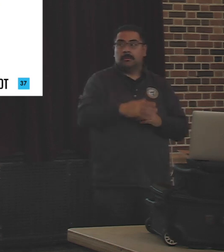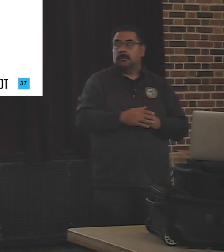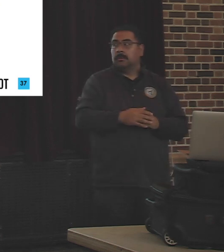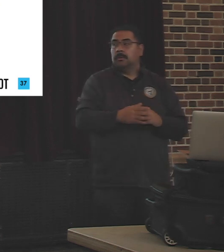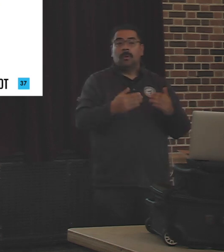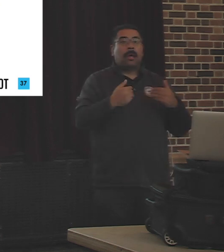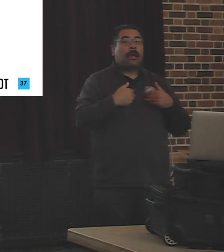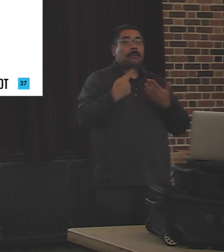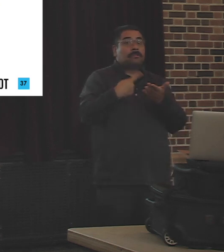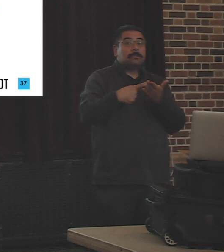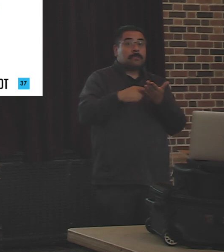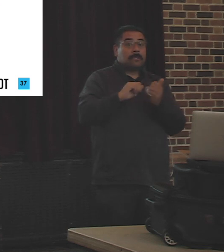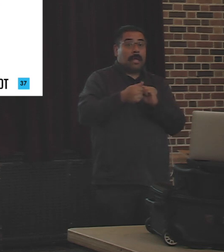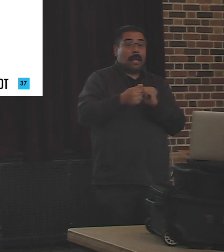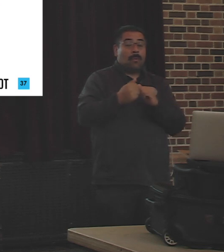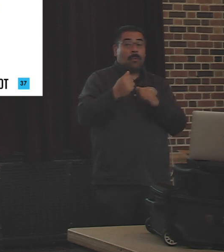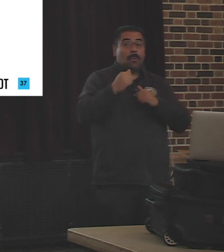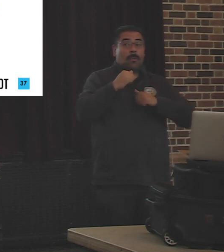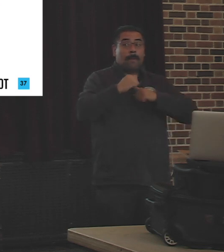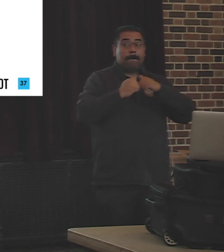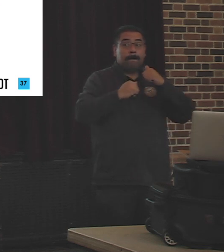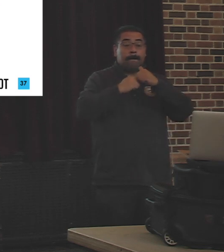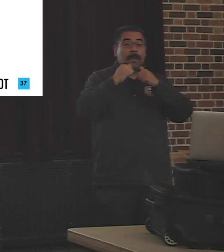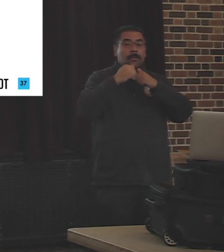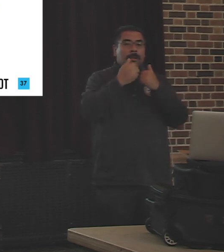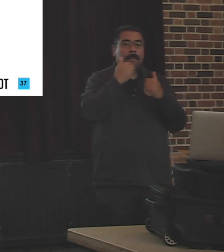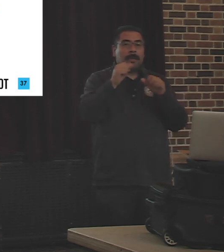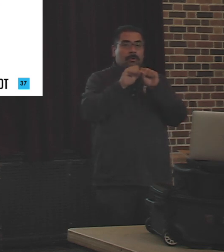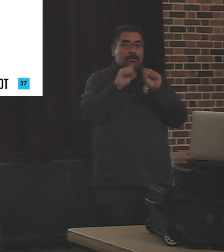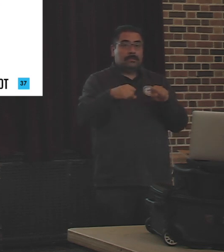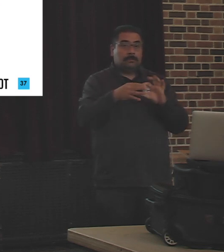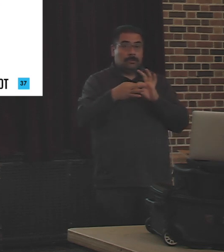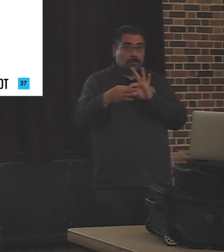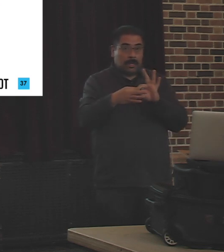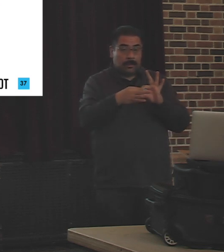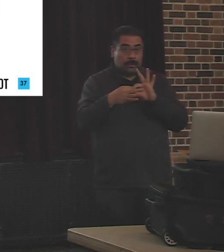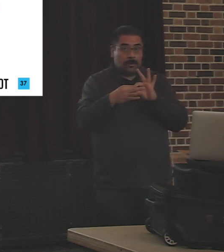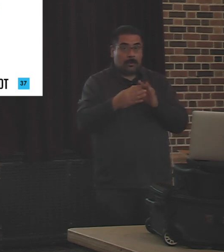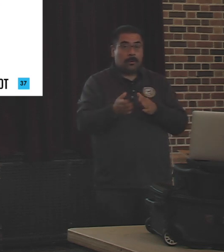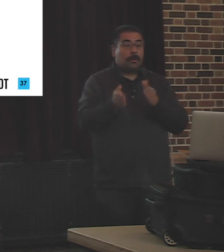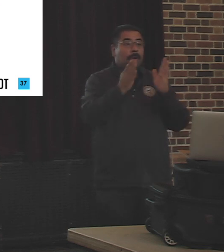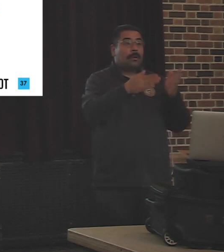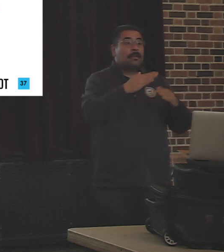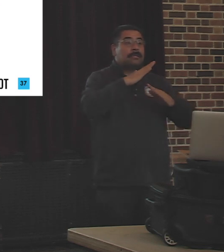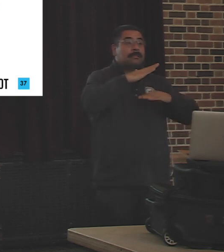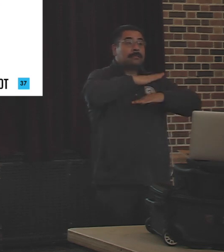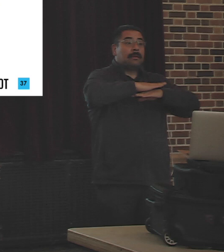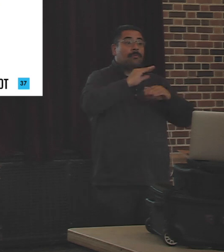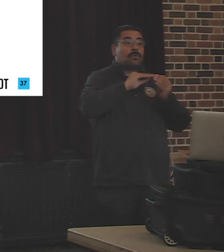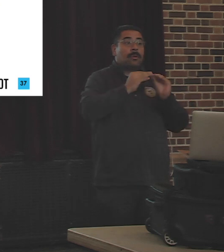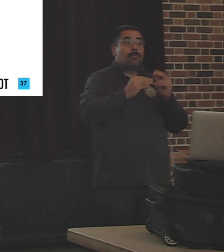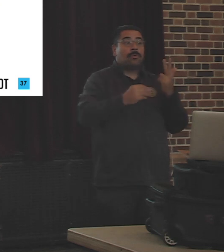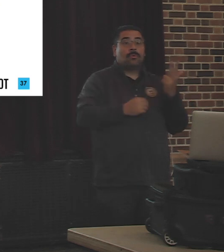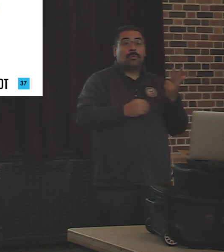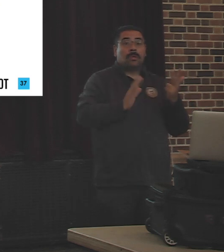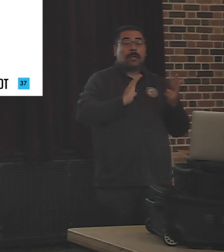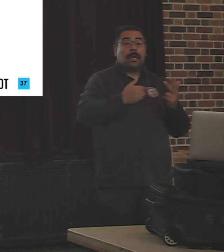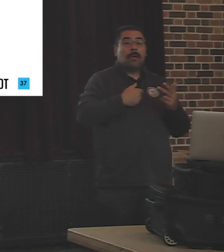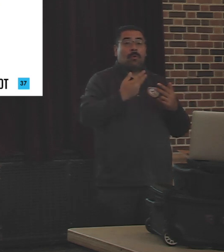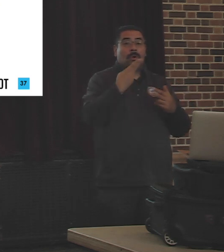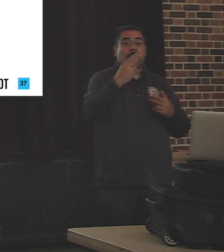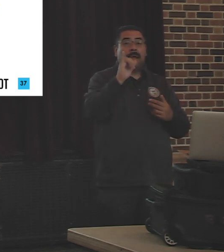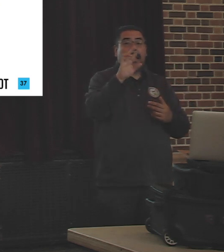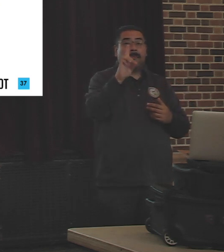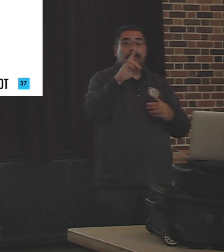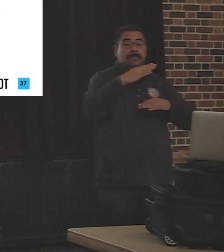be discussing how we're building a better system together. Then we have table number 3, which is our hybrid